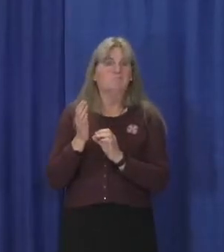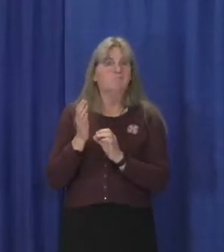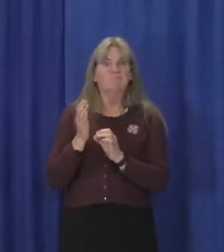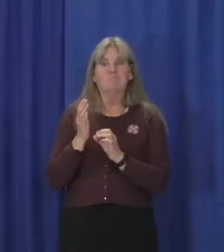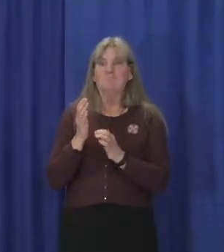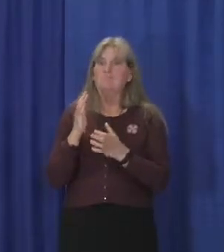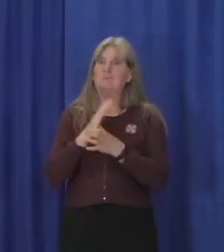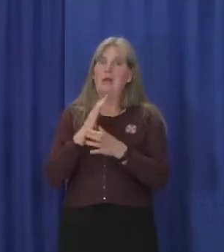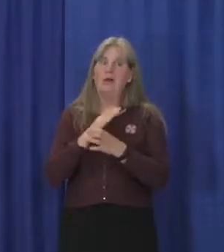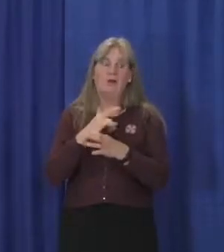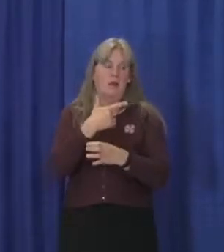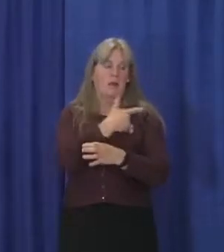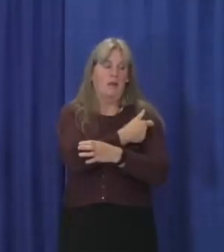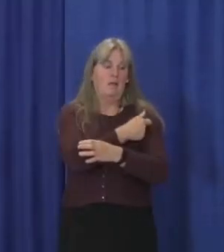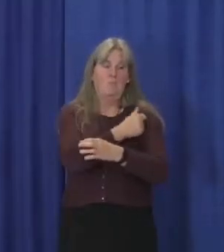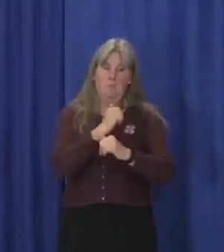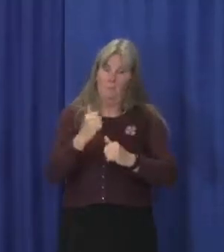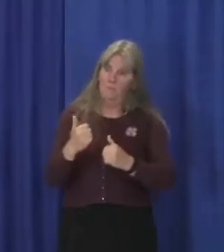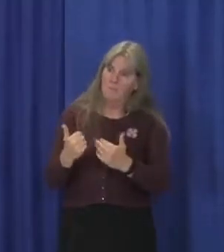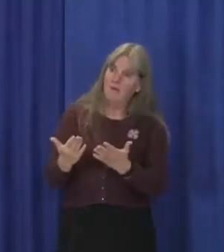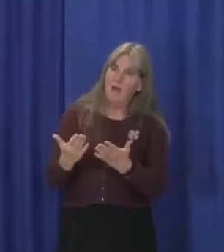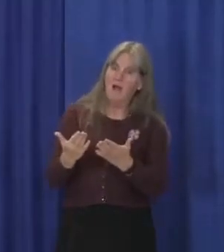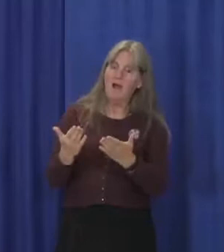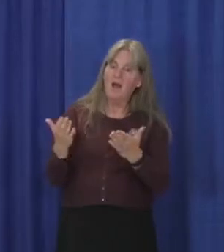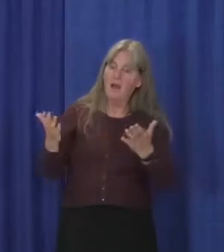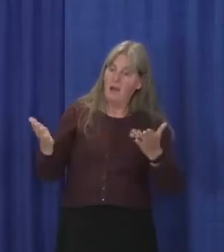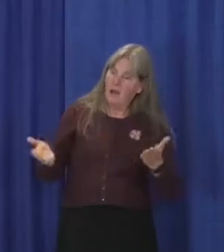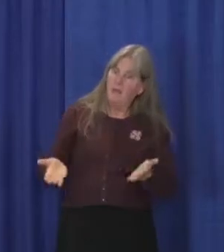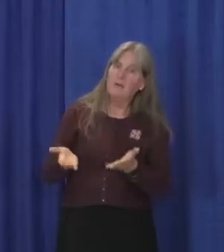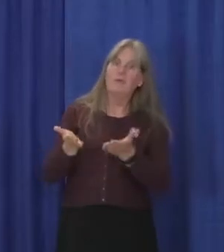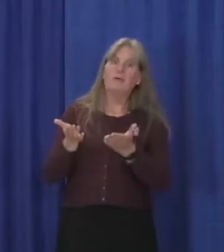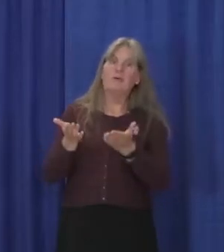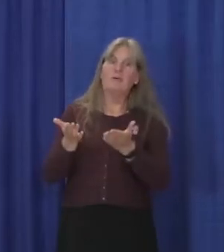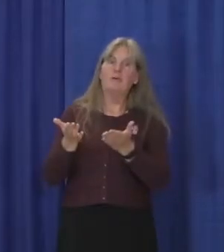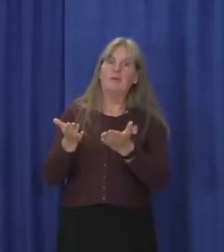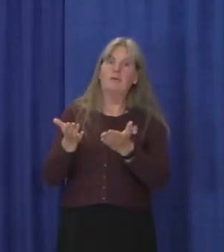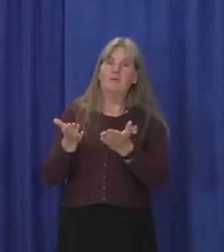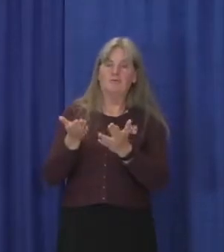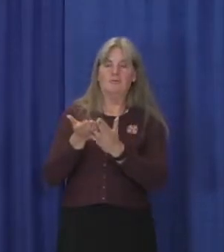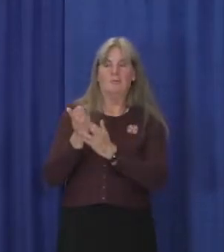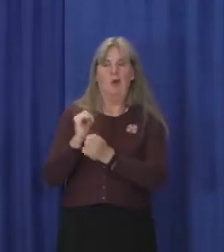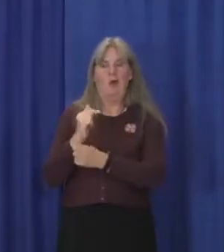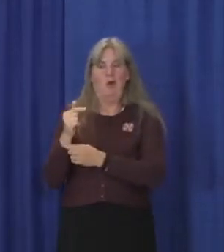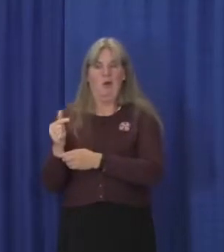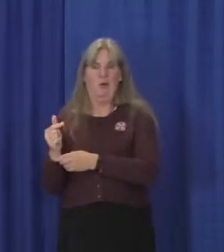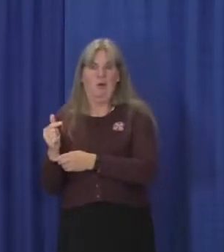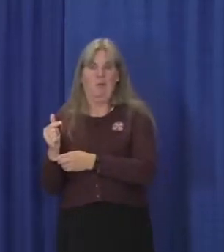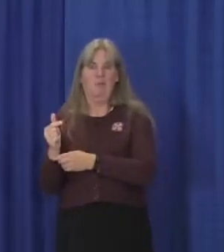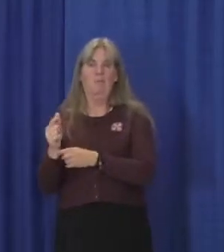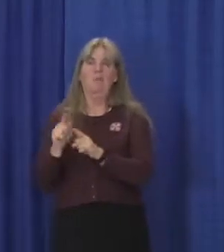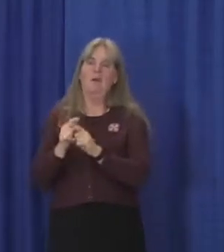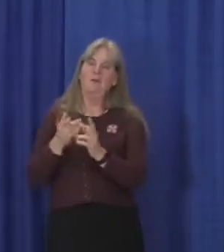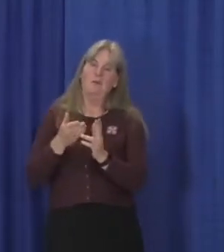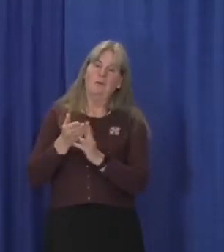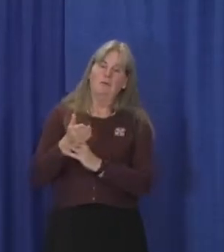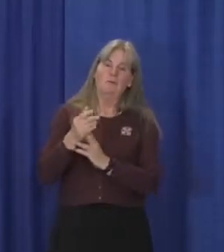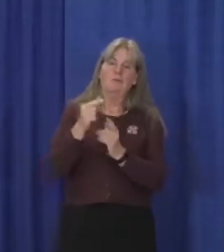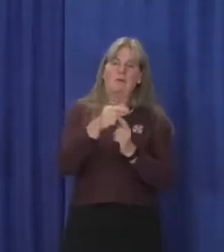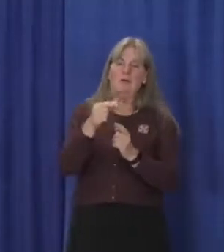present and encourage, not only through our own government and our leadership here, but leadership in the communities to,